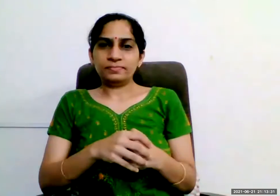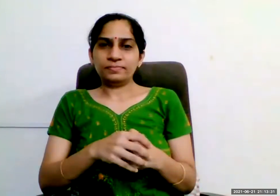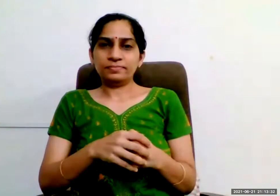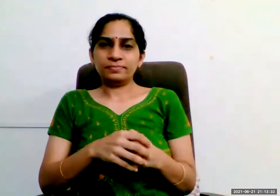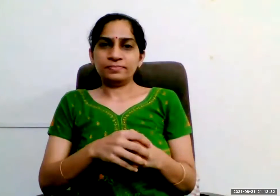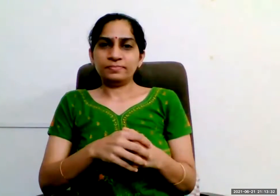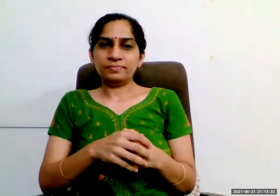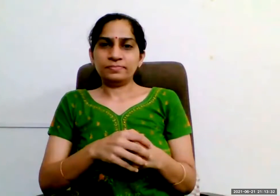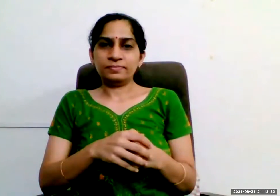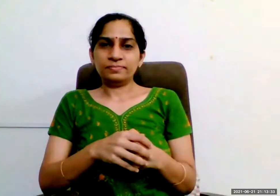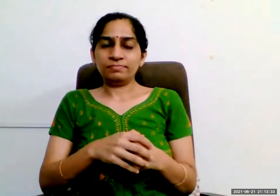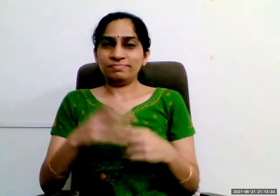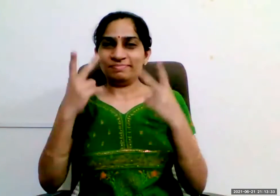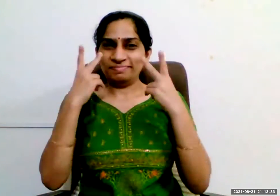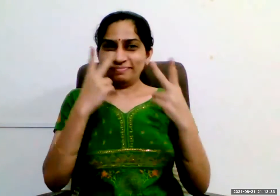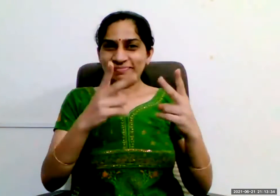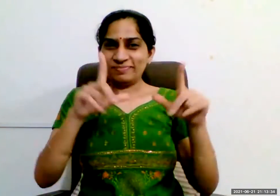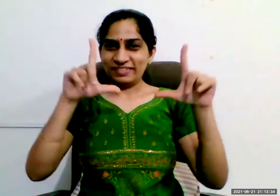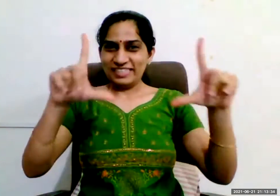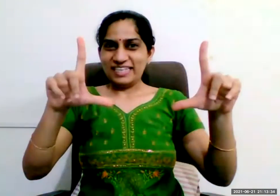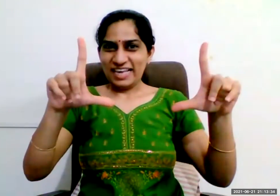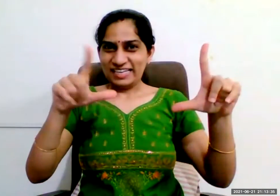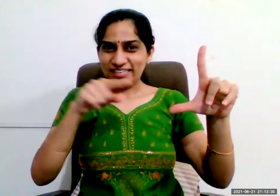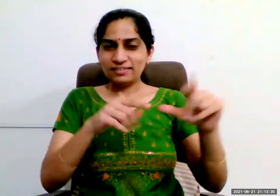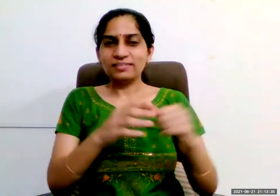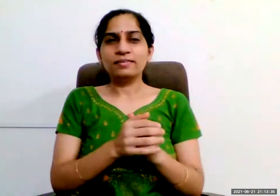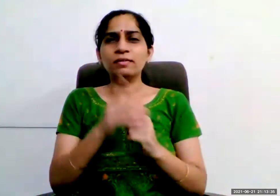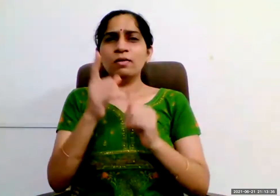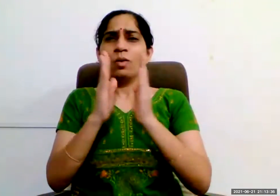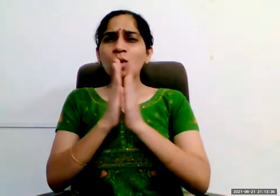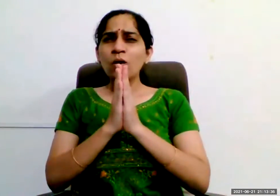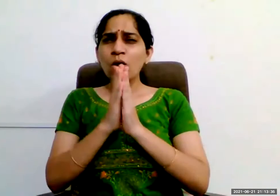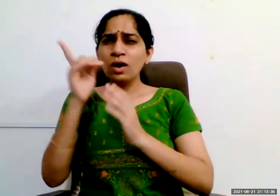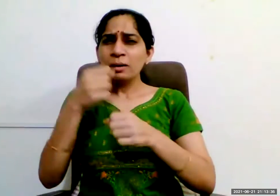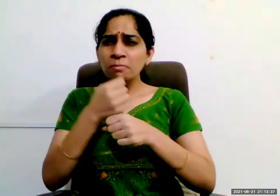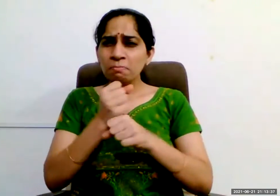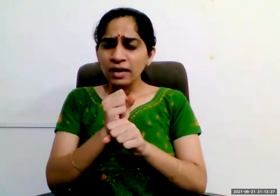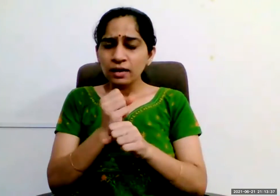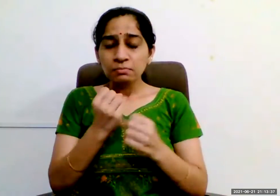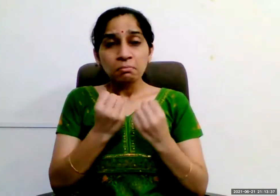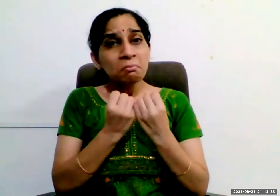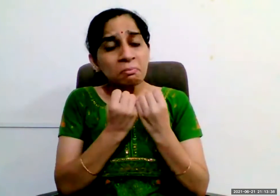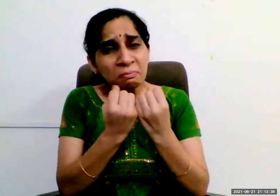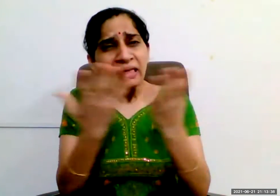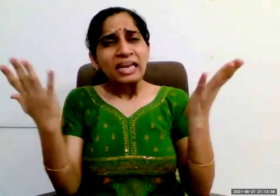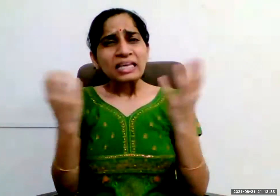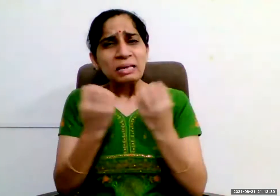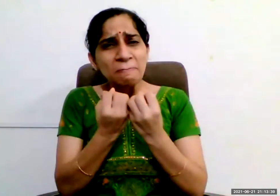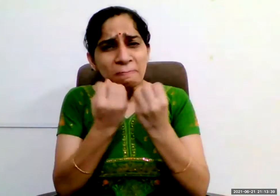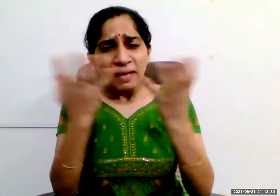So as you can see on the slide that God has created innumerable species, which consists